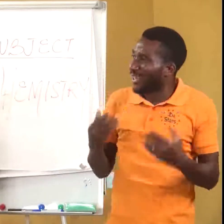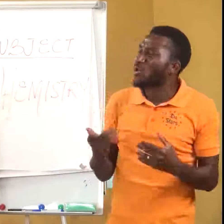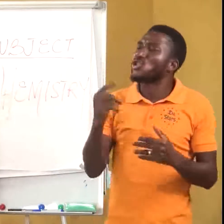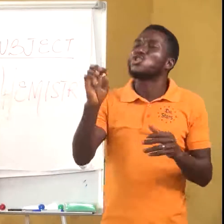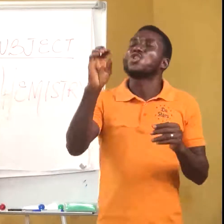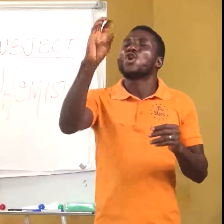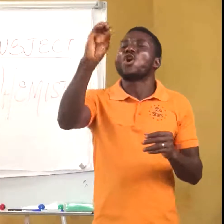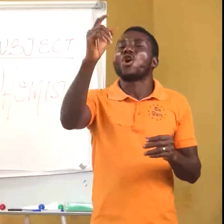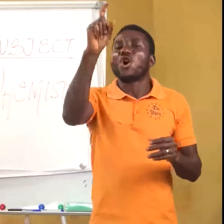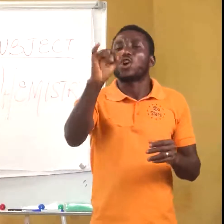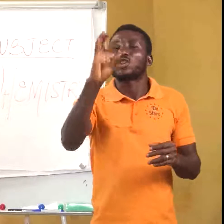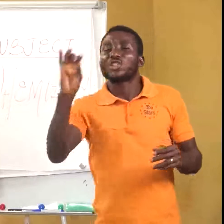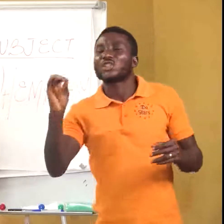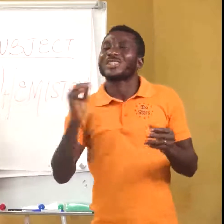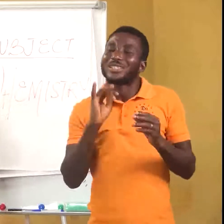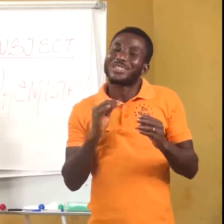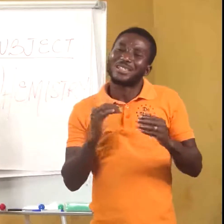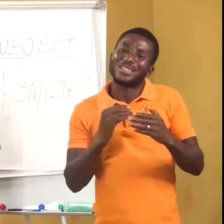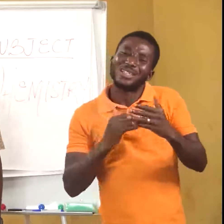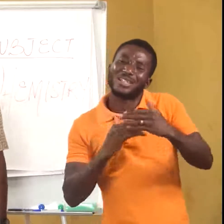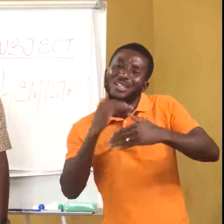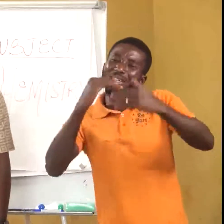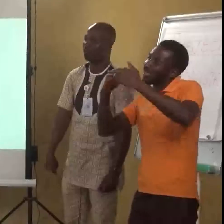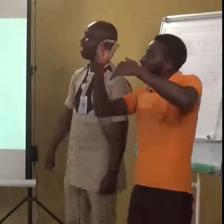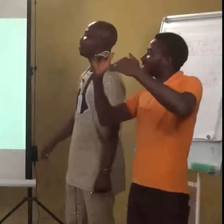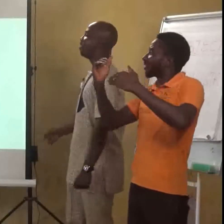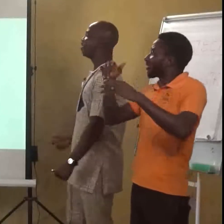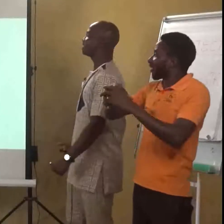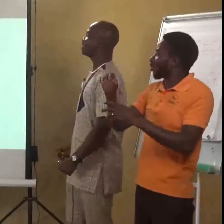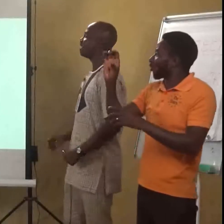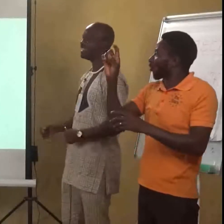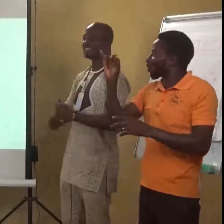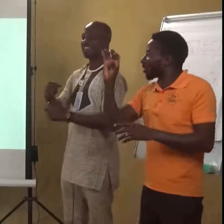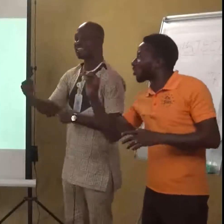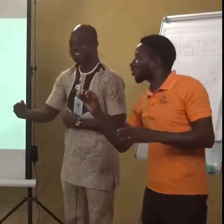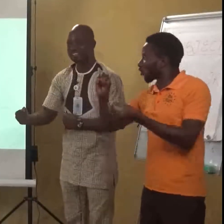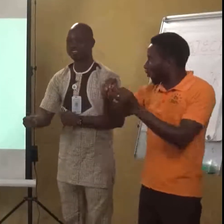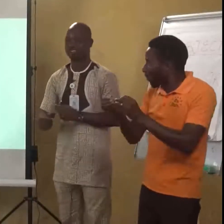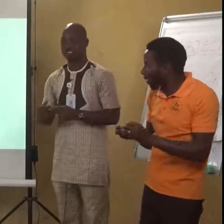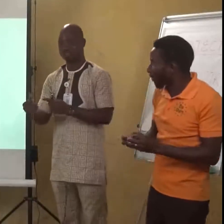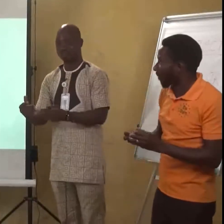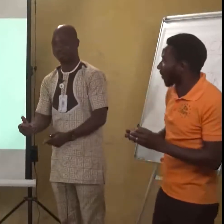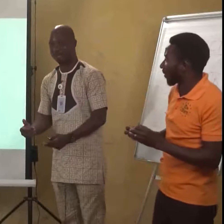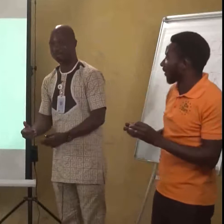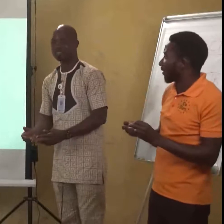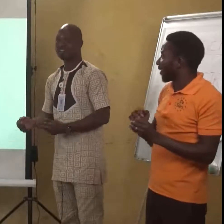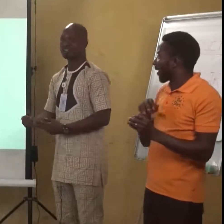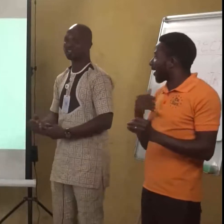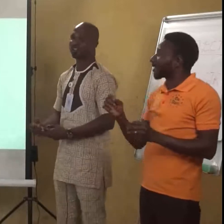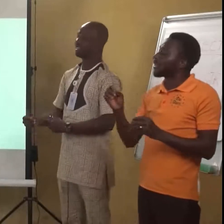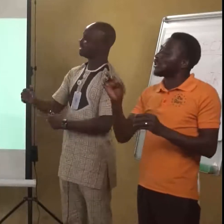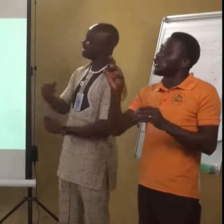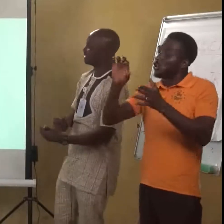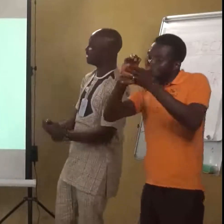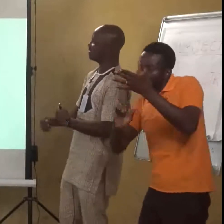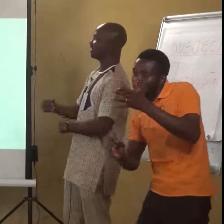number, and reduction is the decrease in oxidation number. Oxidation is the increase in oxidation number. Reduction